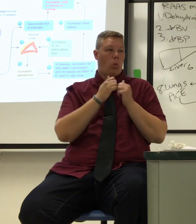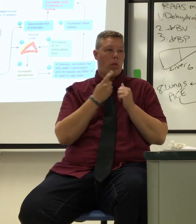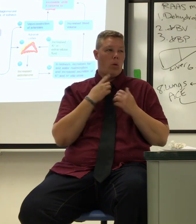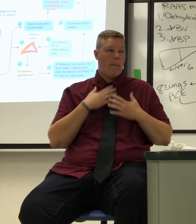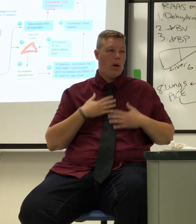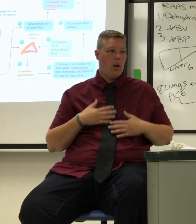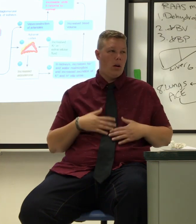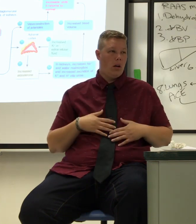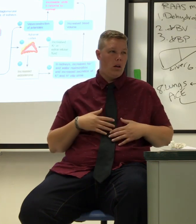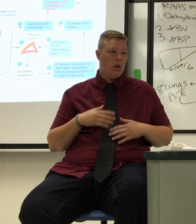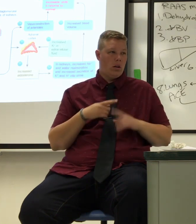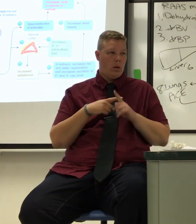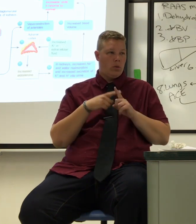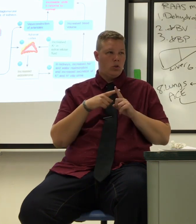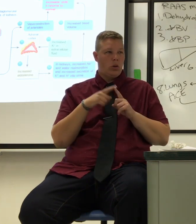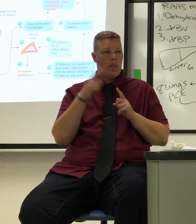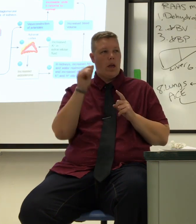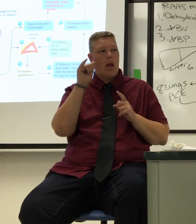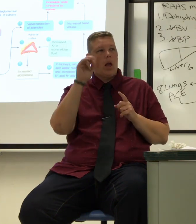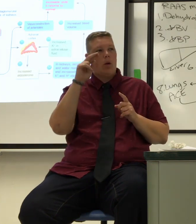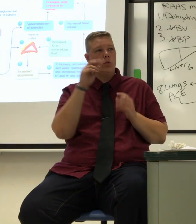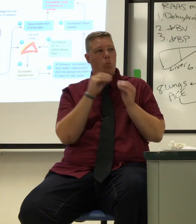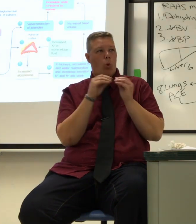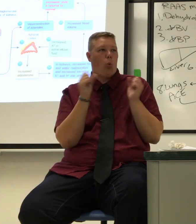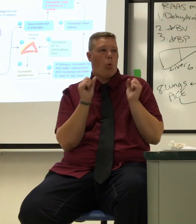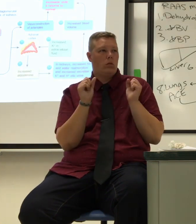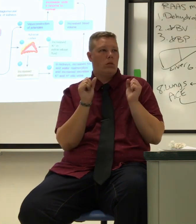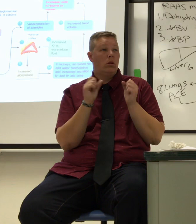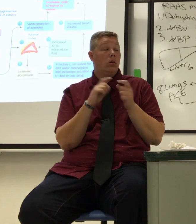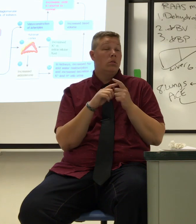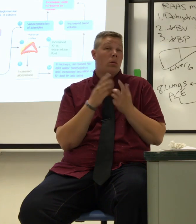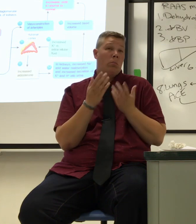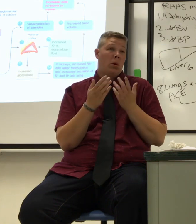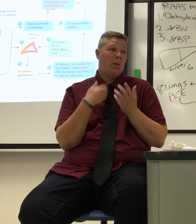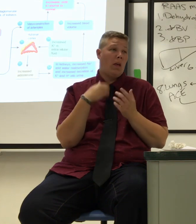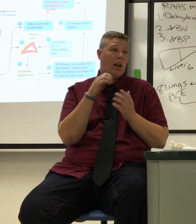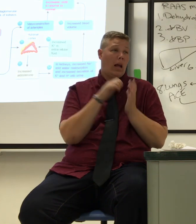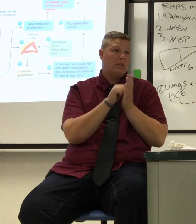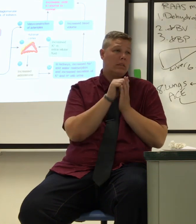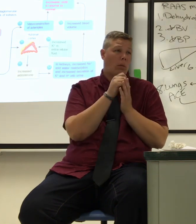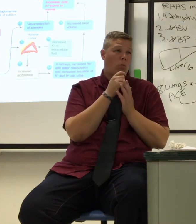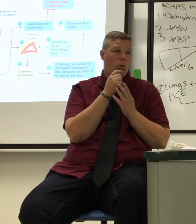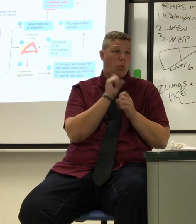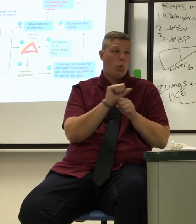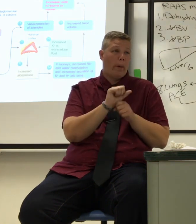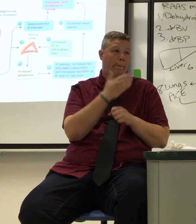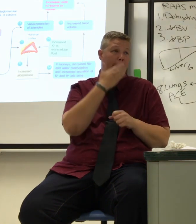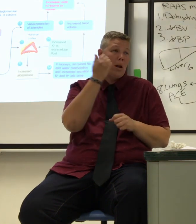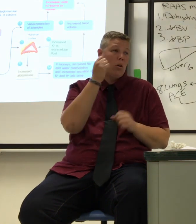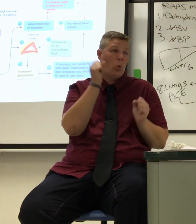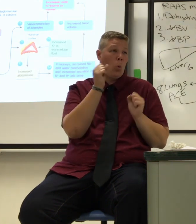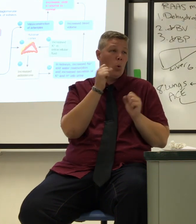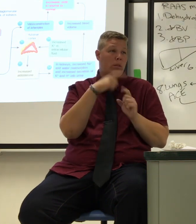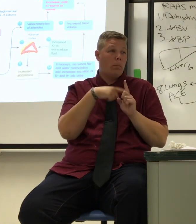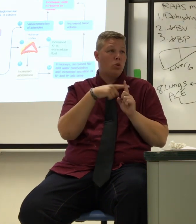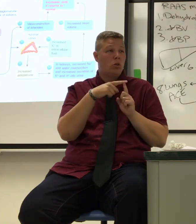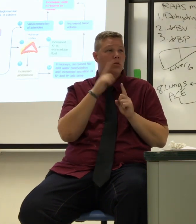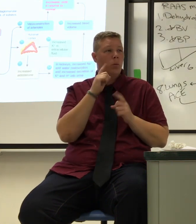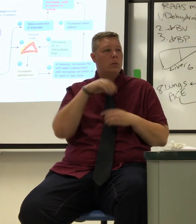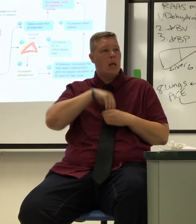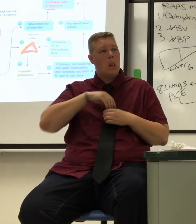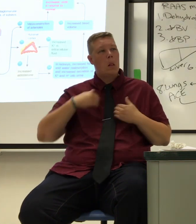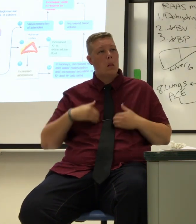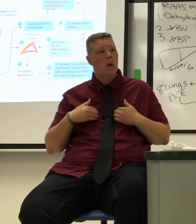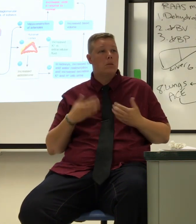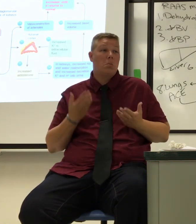is colder, right? Enzymes work better at different temperatures. Maybe they work better at colder temperatures. So maybe that enzyme is better active in